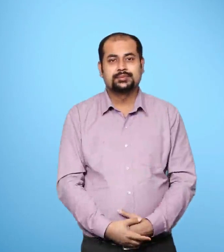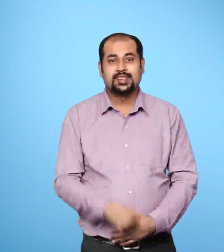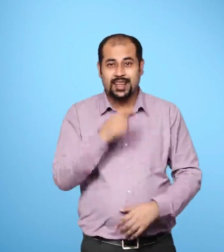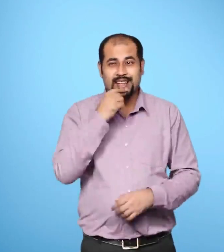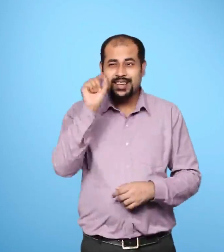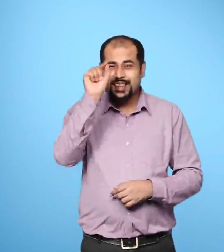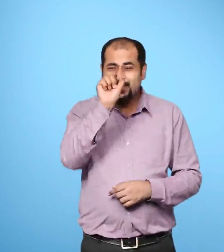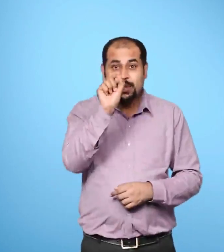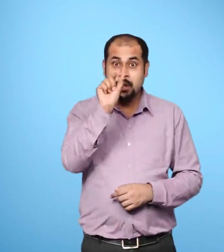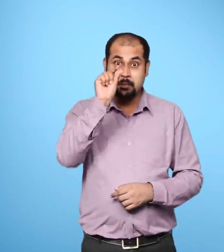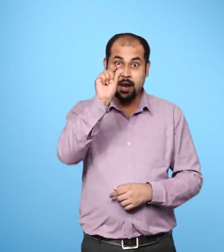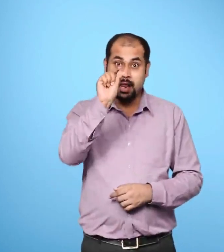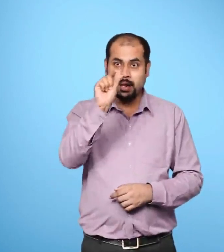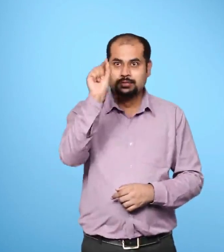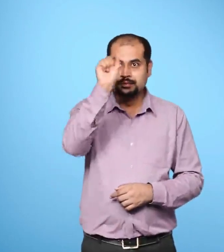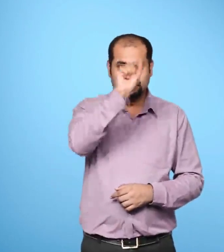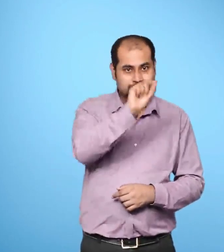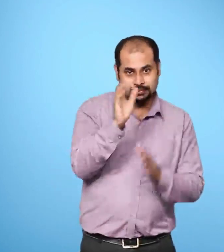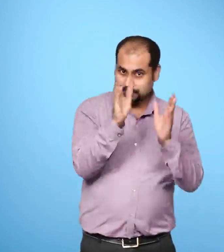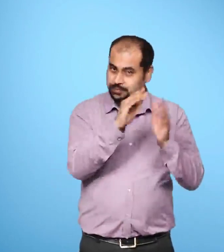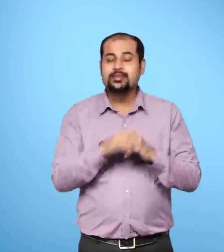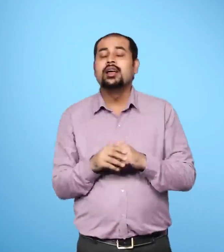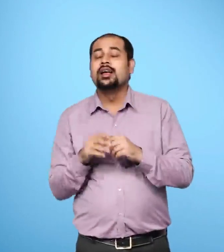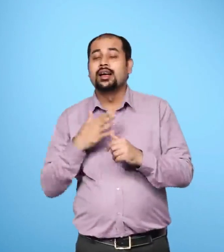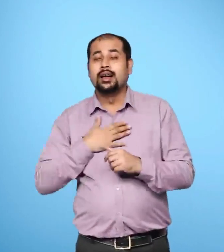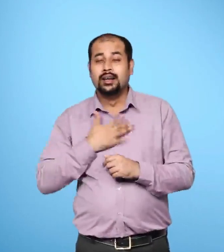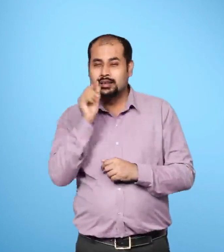The red dots are bigger than the green dots.